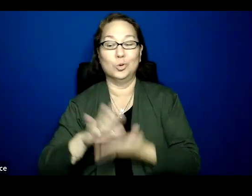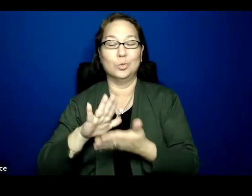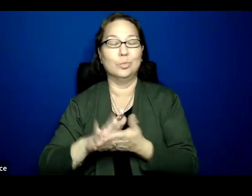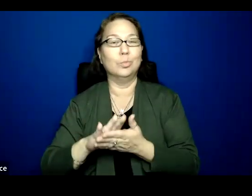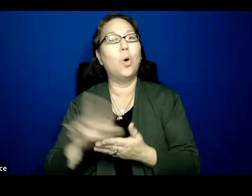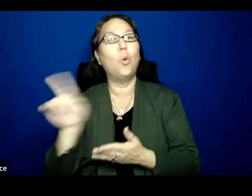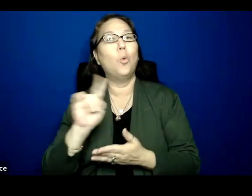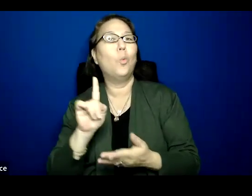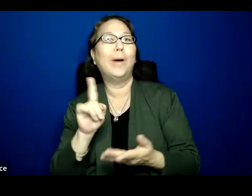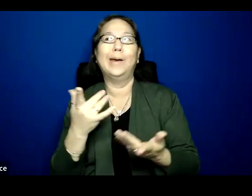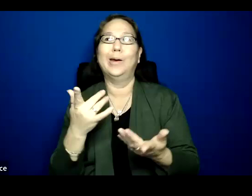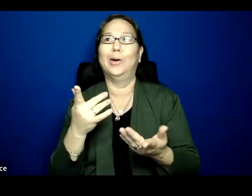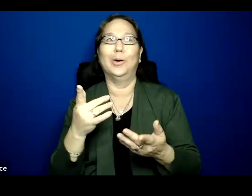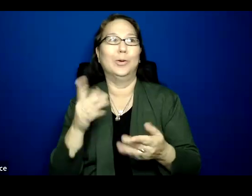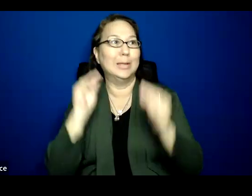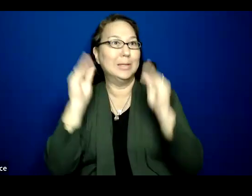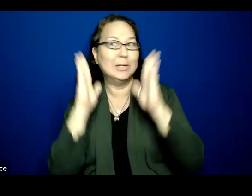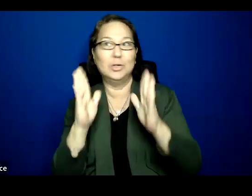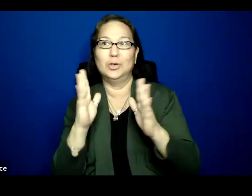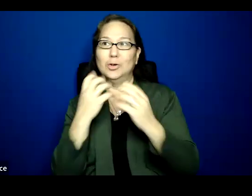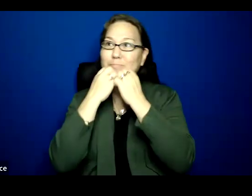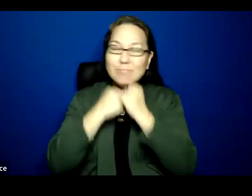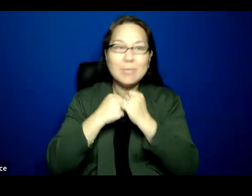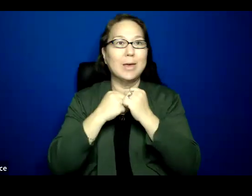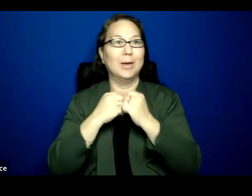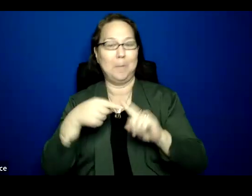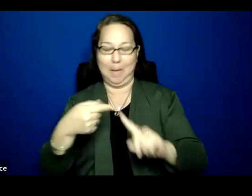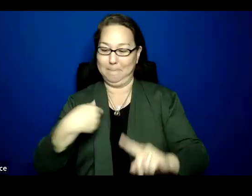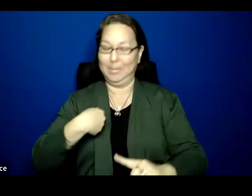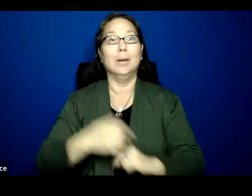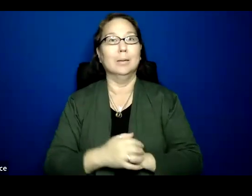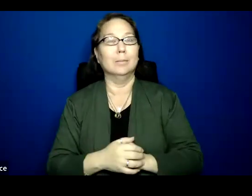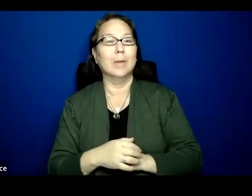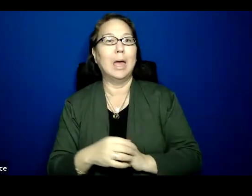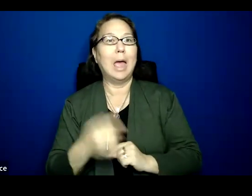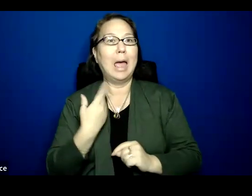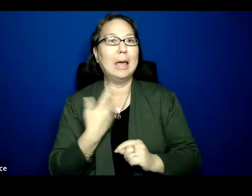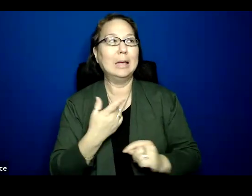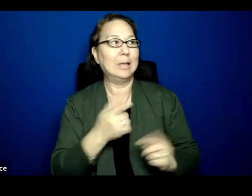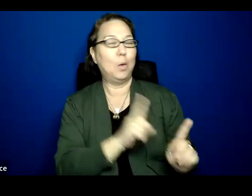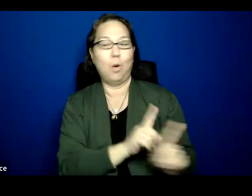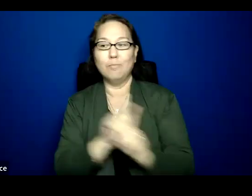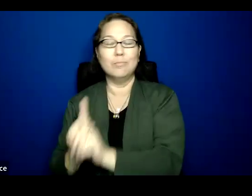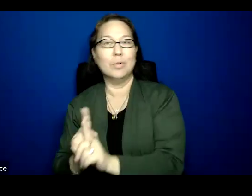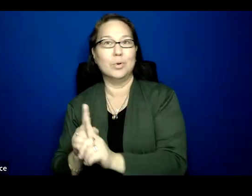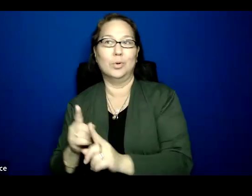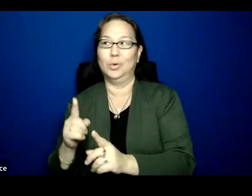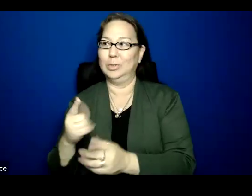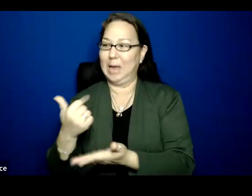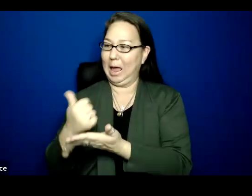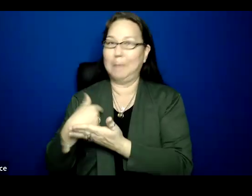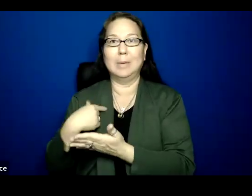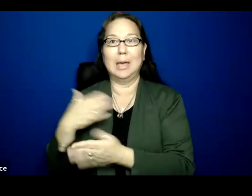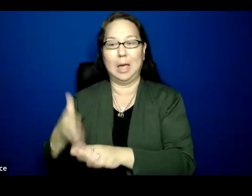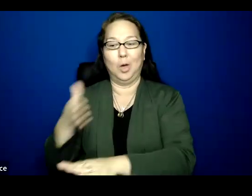about what was going on in my life. In my past school, no teacher ever pulled me aside to talk about my grades or I could improve my grade.